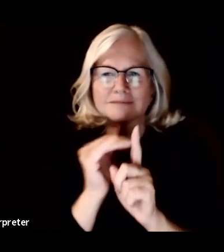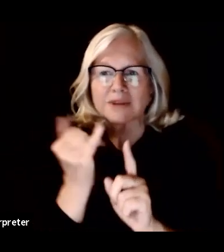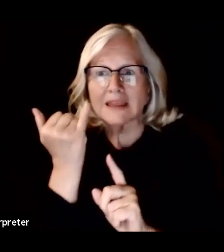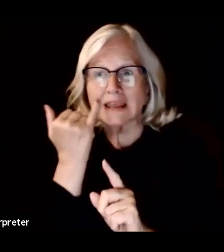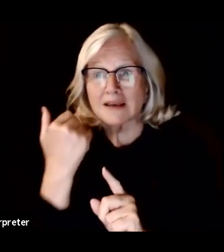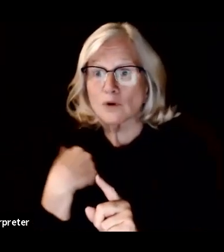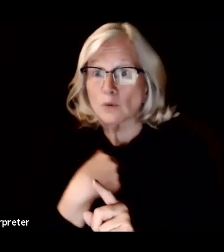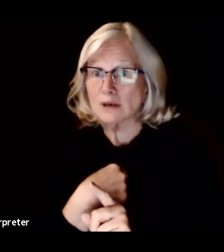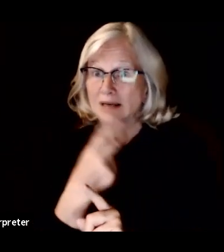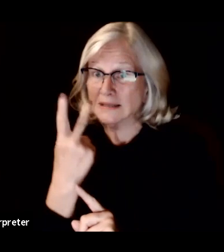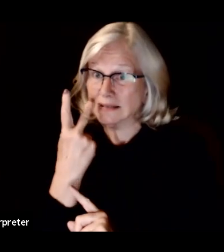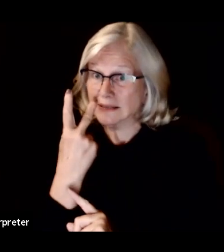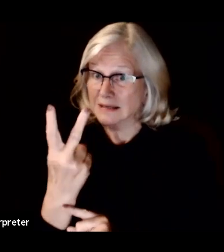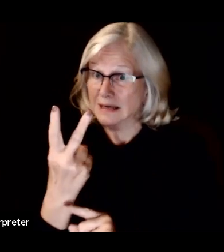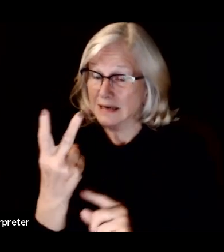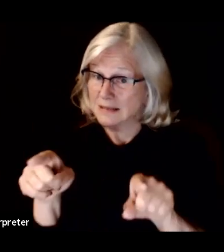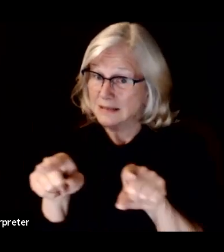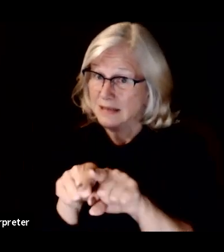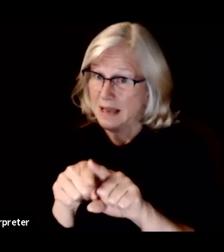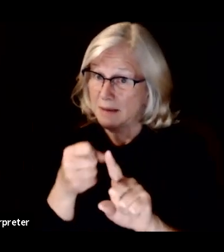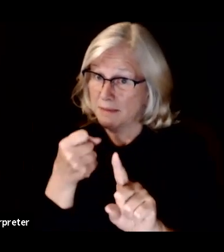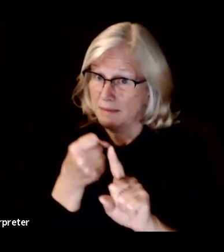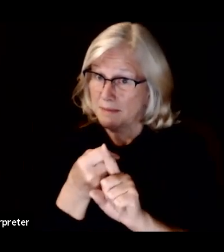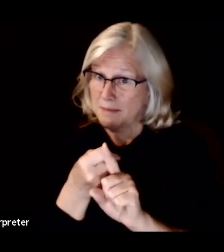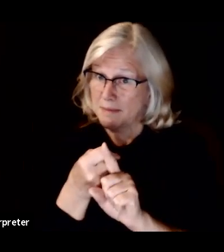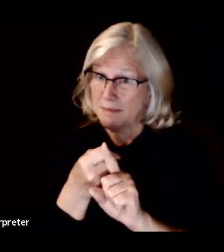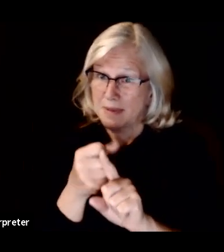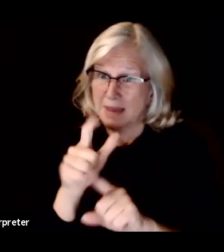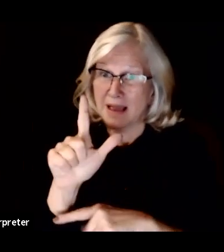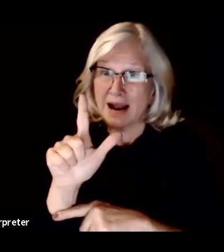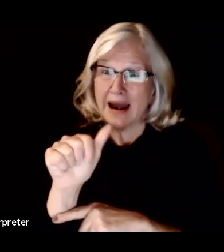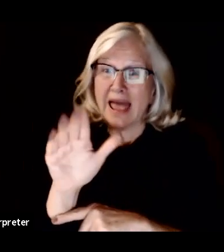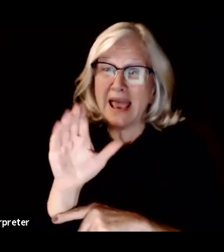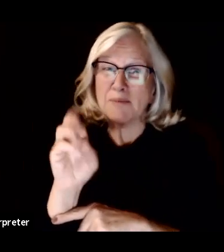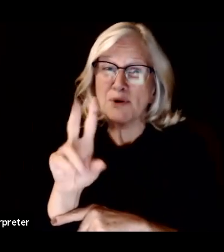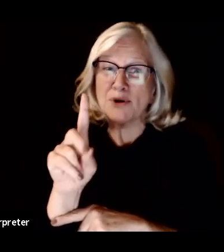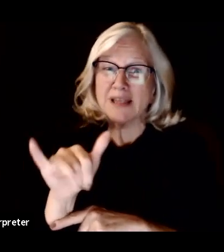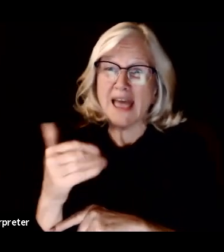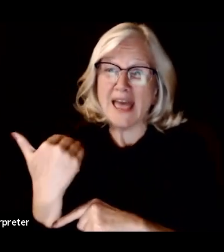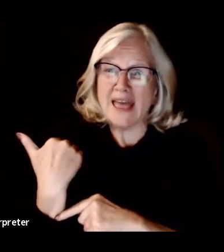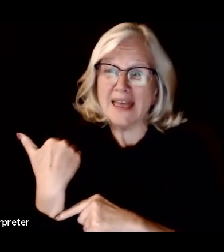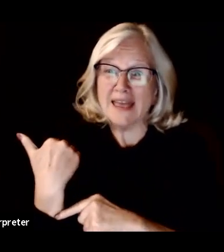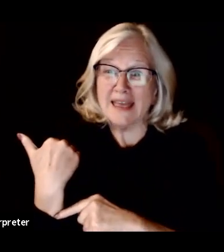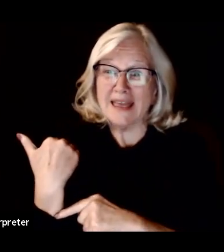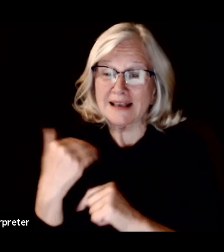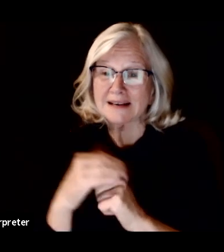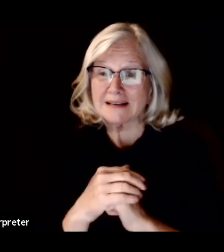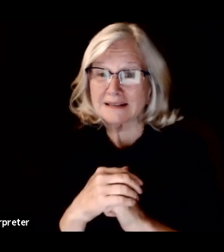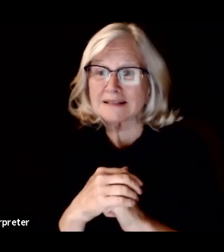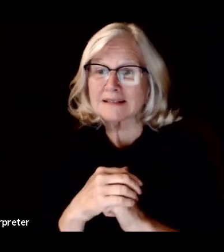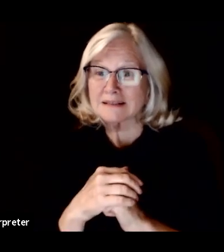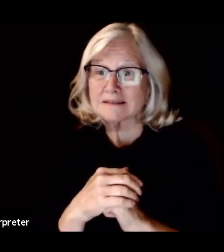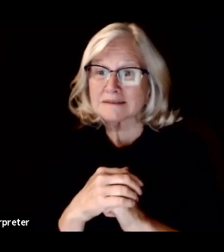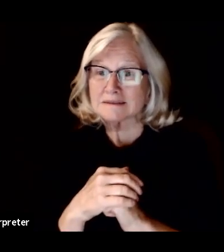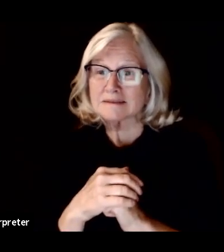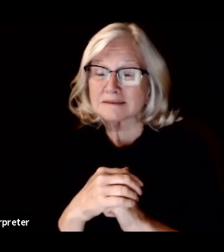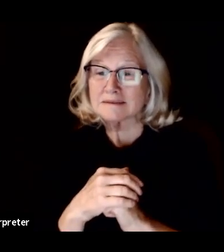Day that we did from July 4th, we may be anticipating seeing some increased case numbers in the future. And just